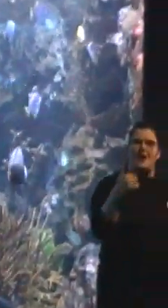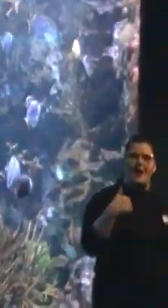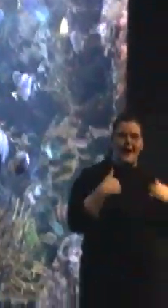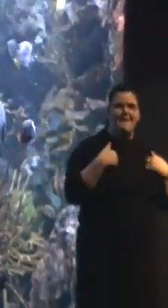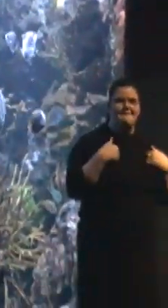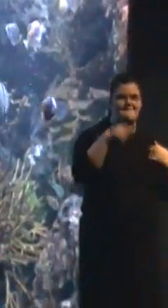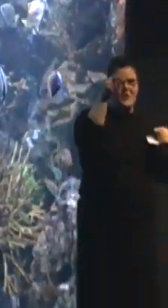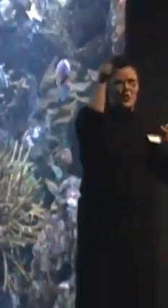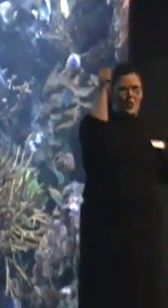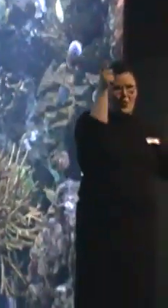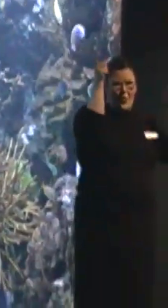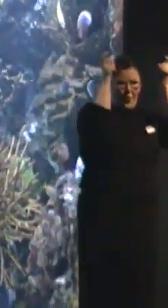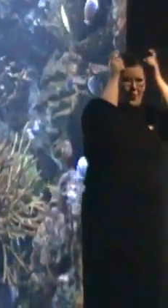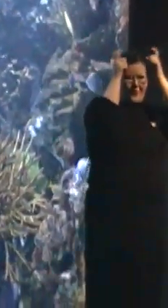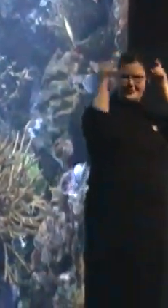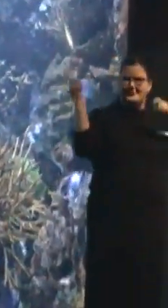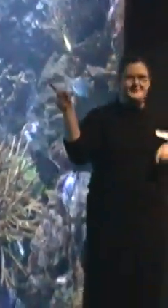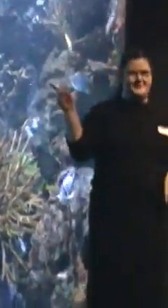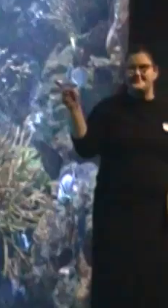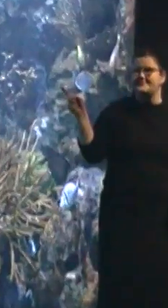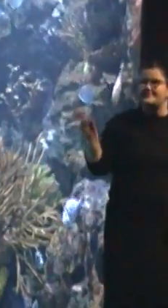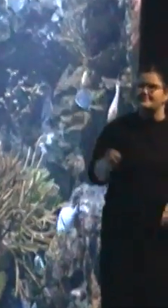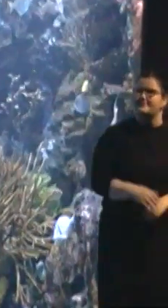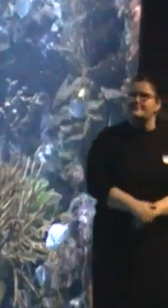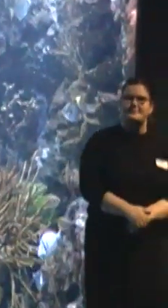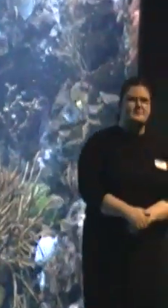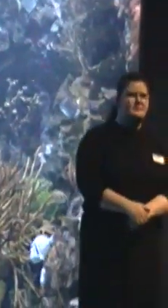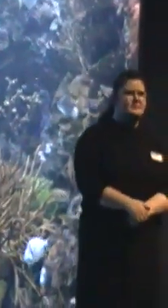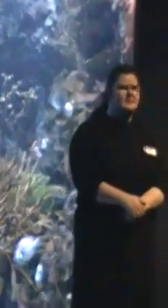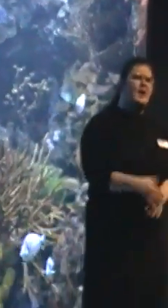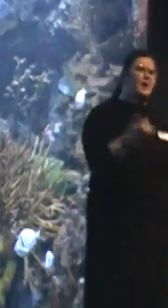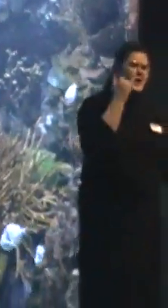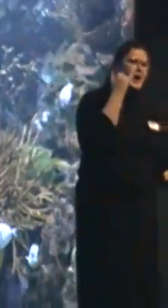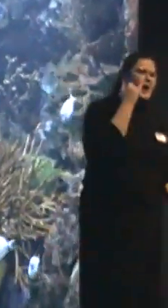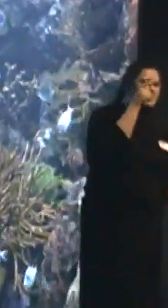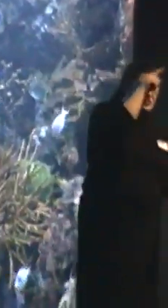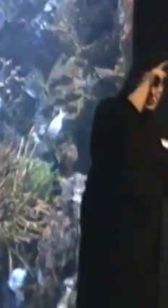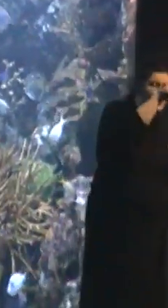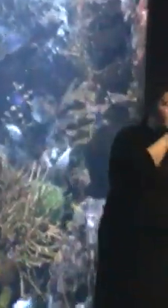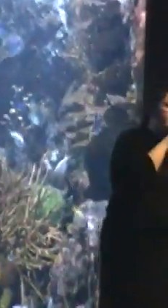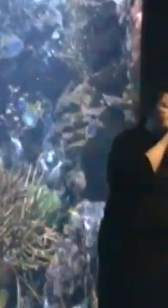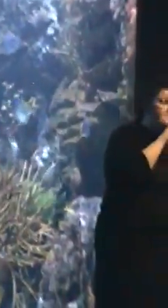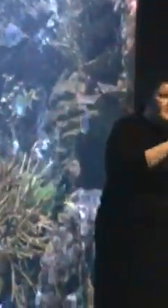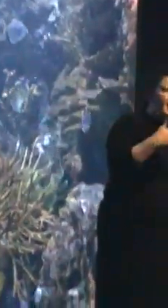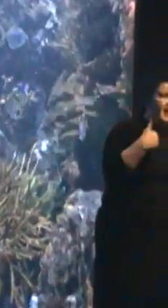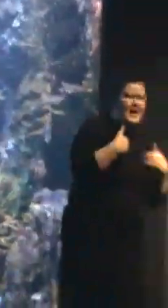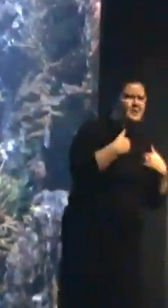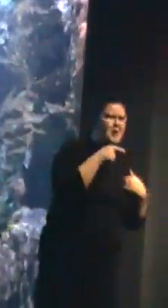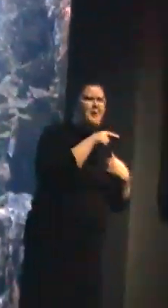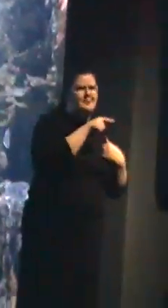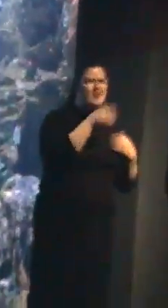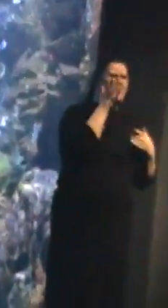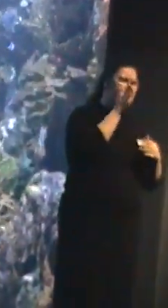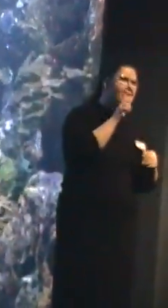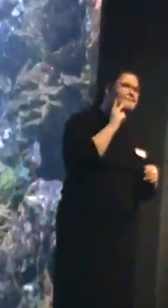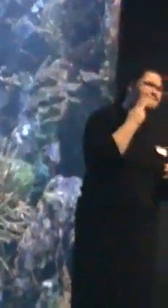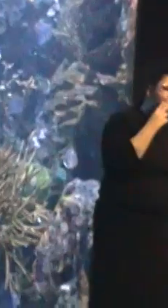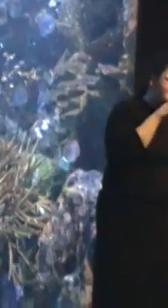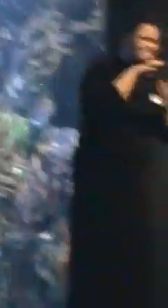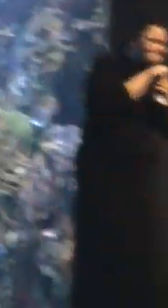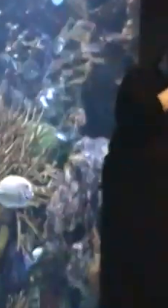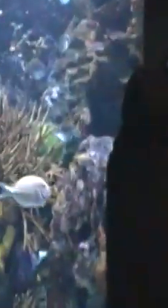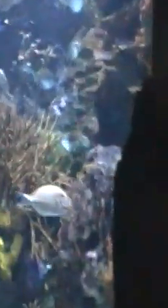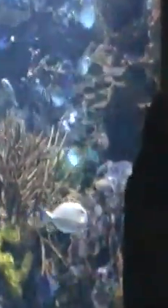that unicorns aren't real, but I'm sure if they were, they would be herbivores because they're horses with horns.